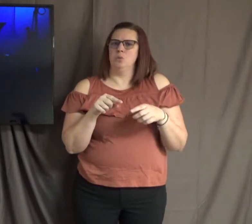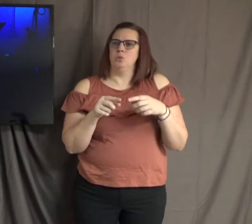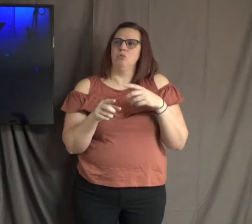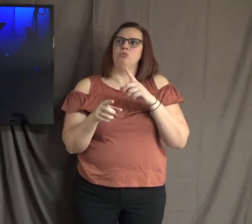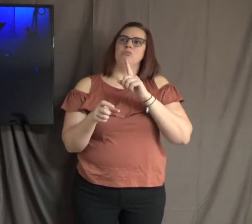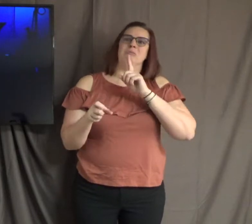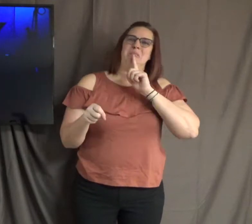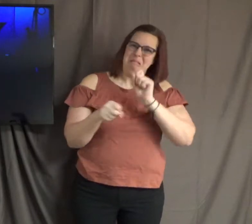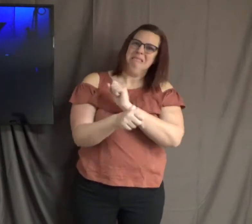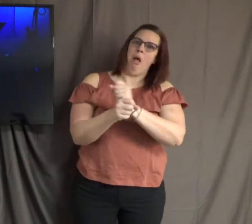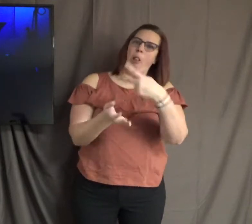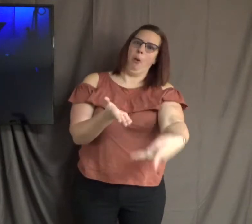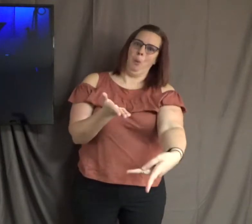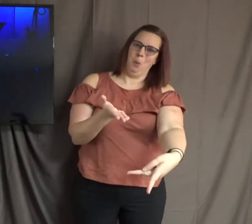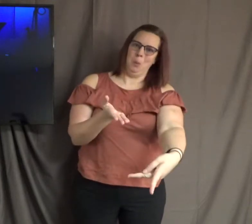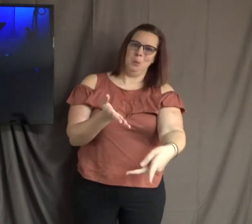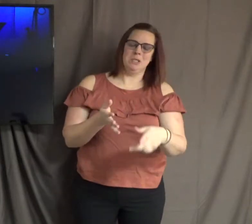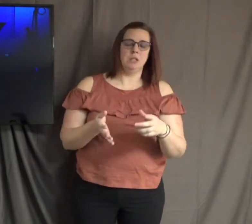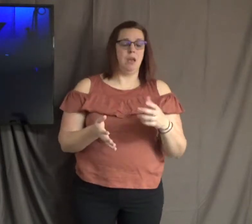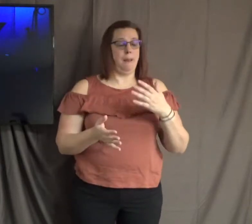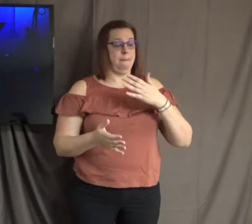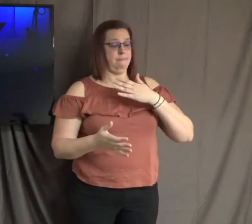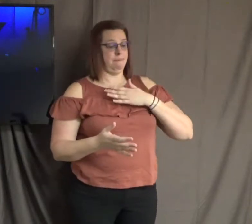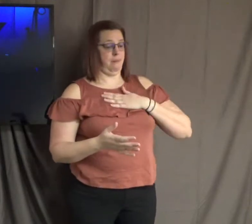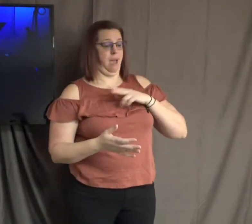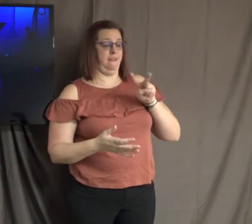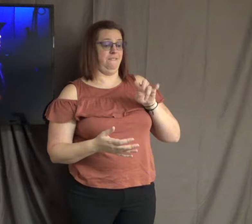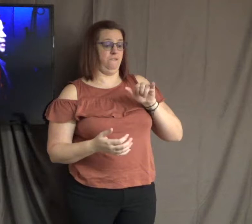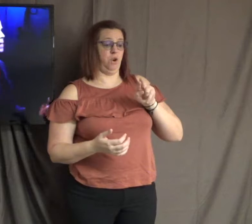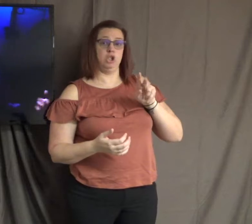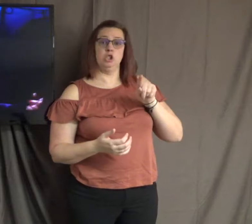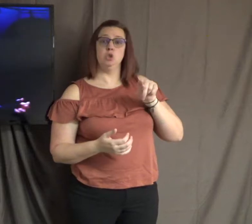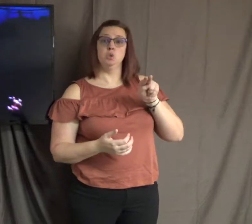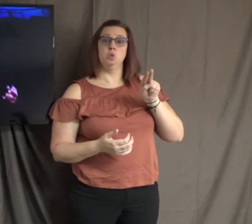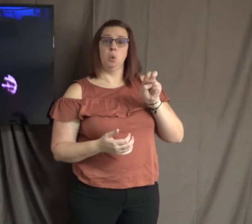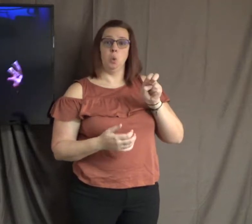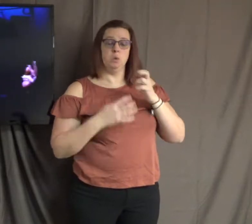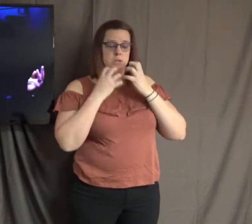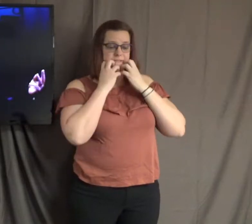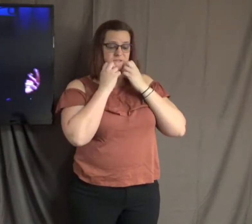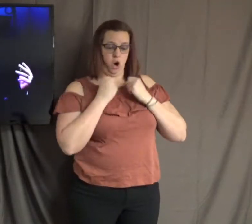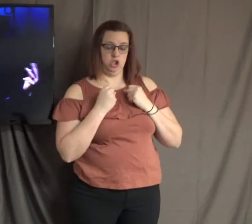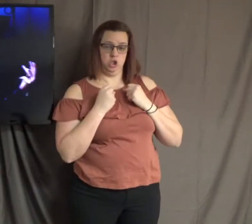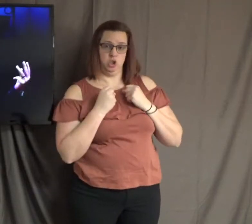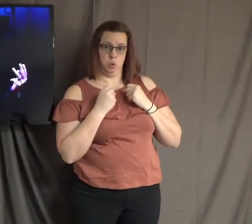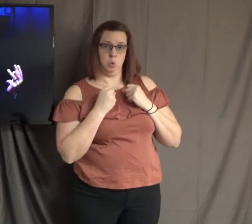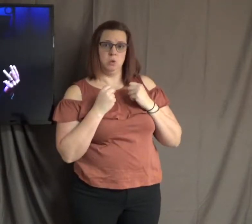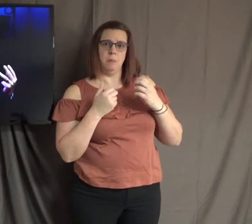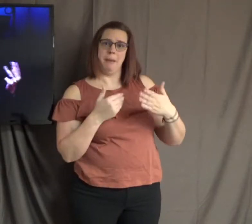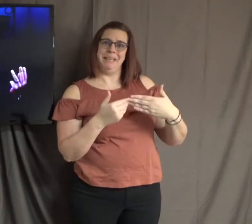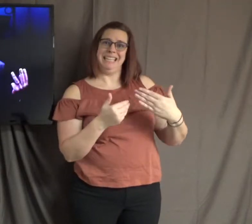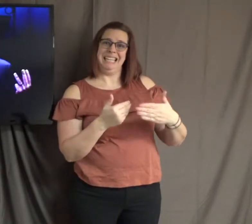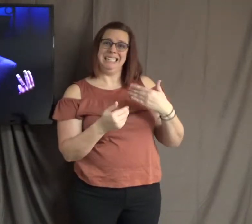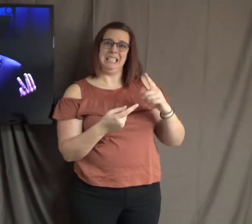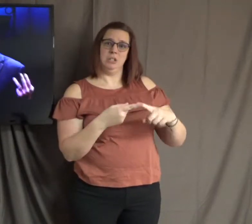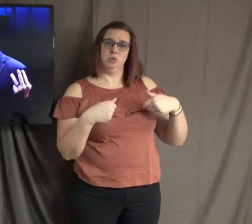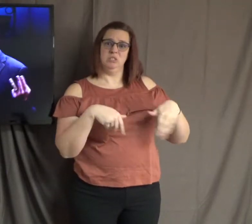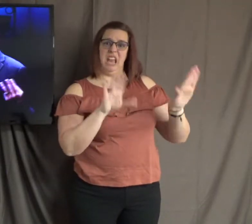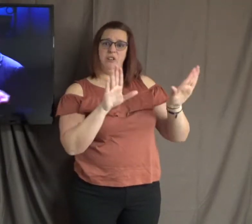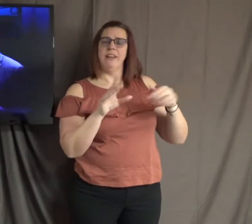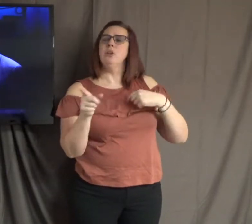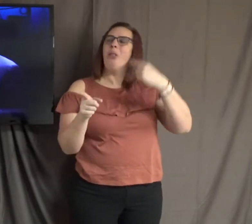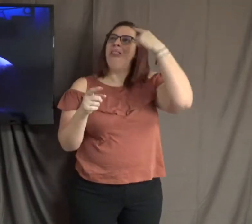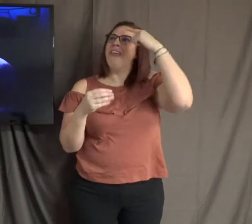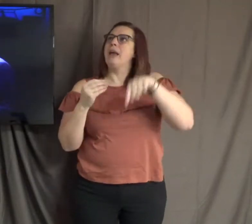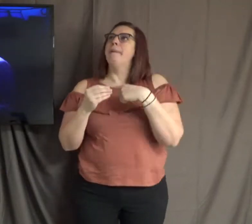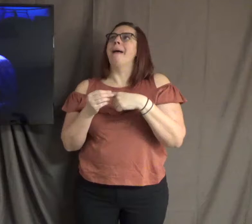our virtues can sometimes be easy to sacrifice. You know, think about what are 3 core virtues for you that you try to